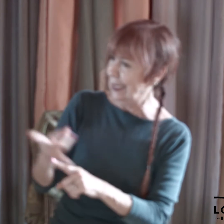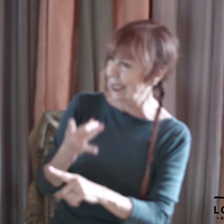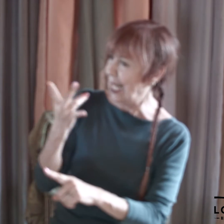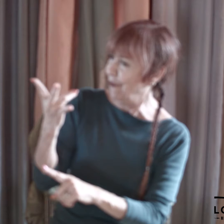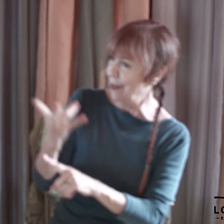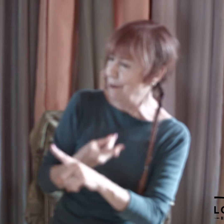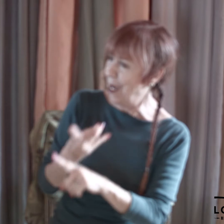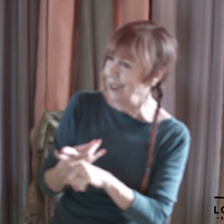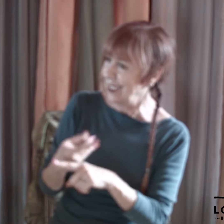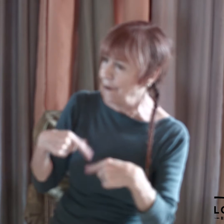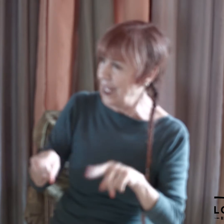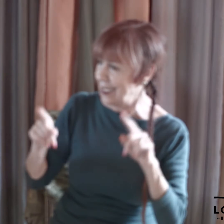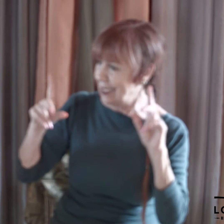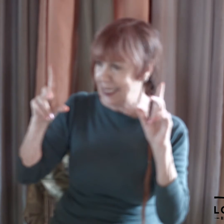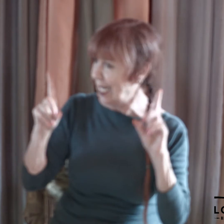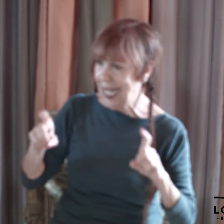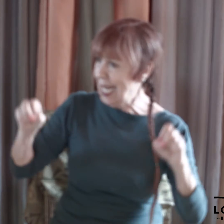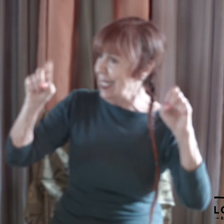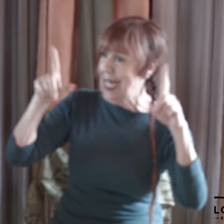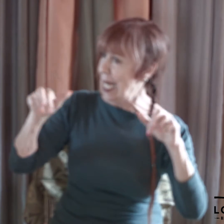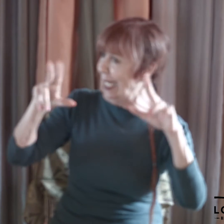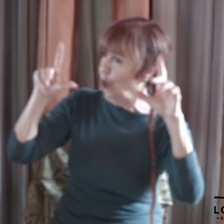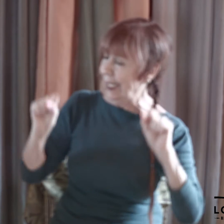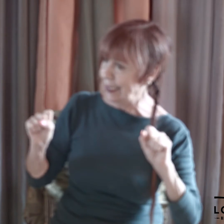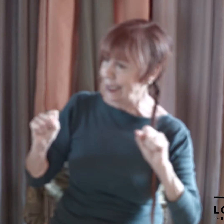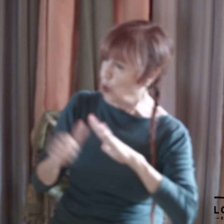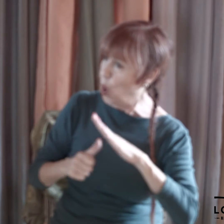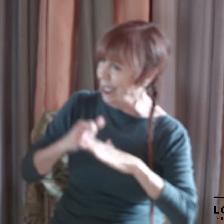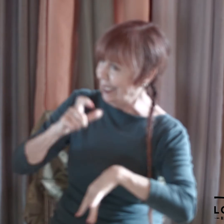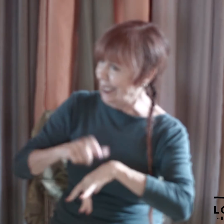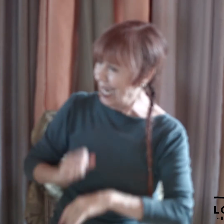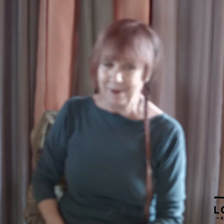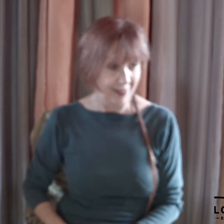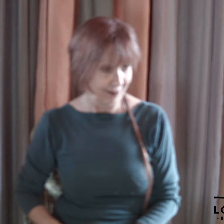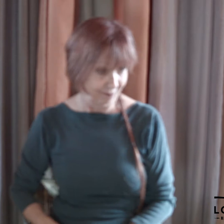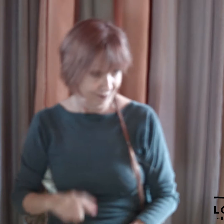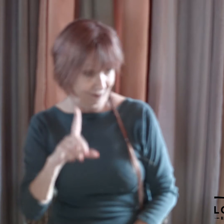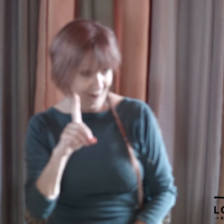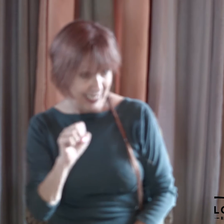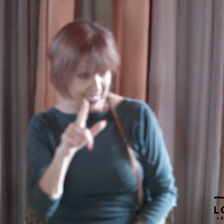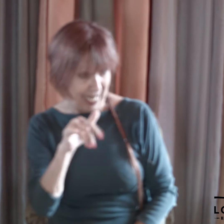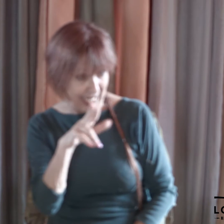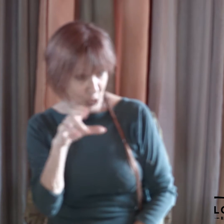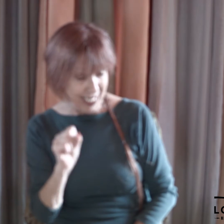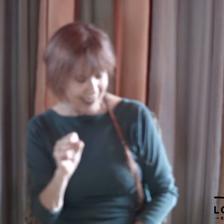7 months of this delirious quarantine time? Delirious usually connotes